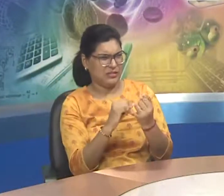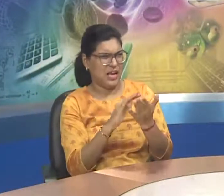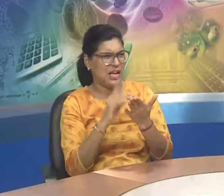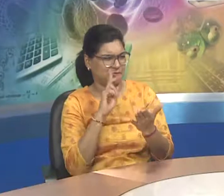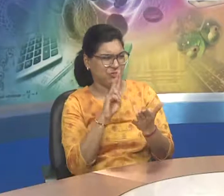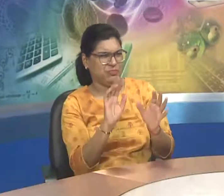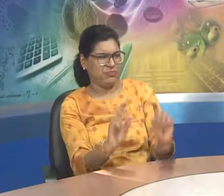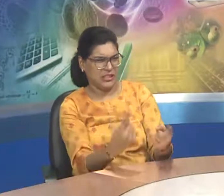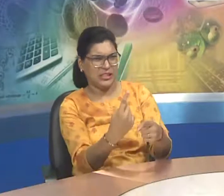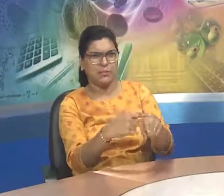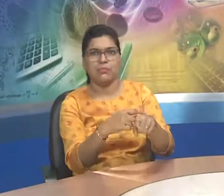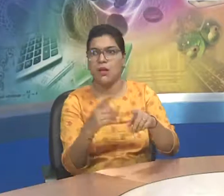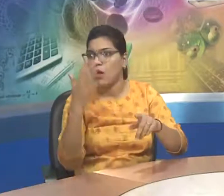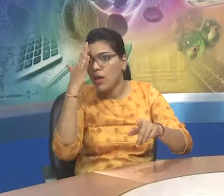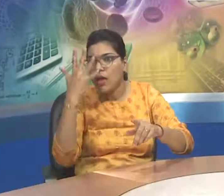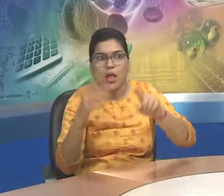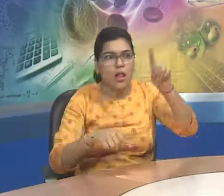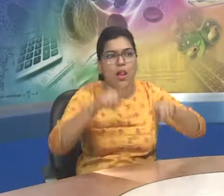in the uneven